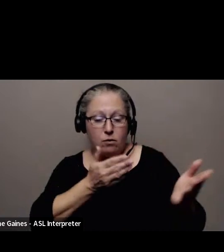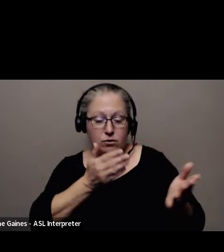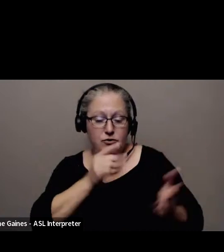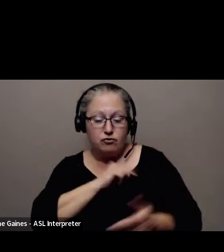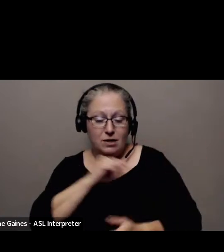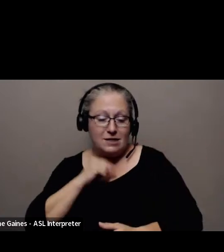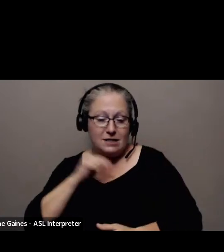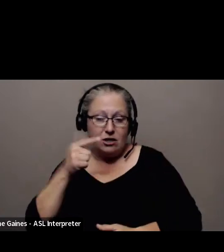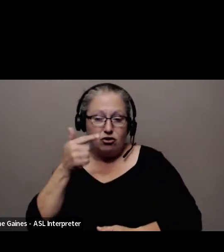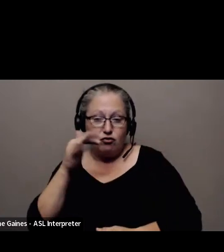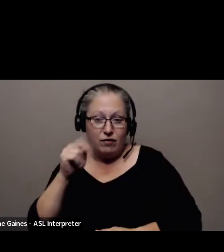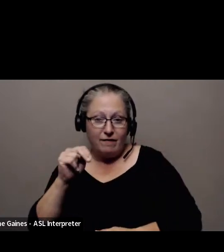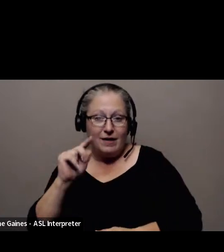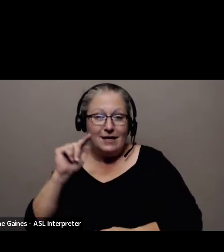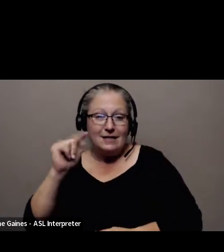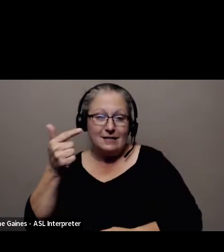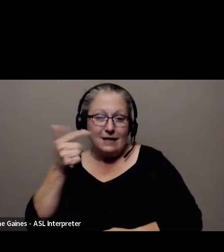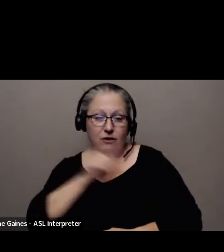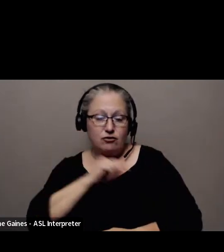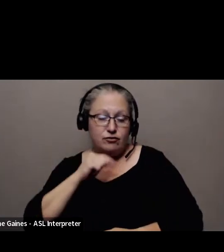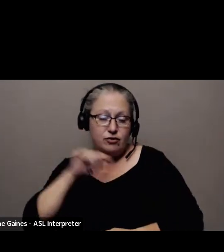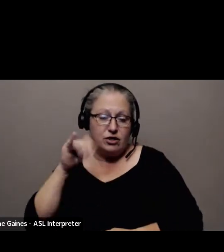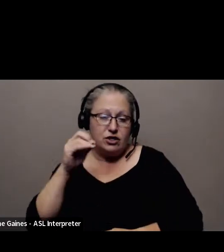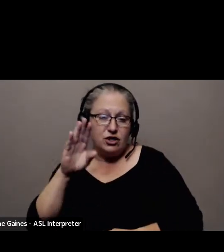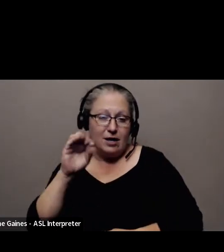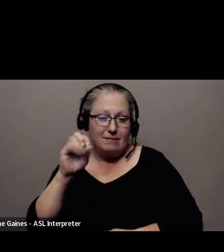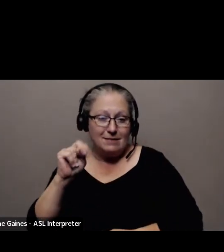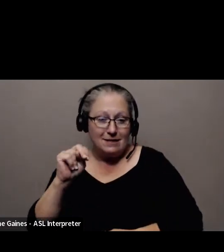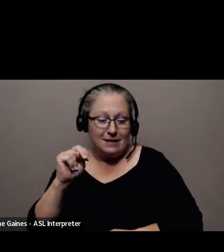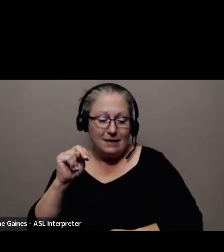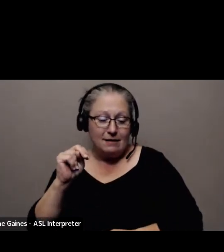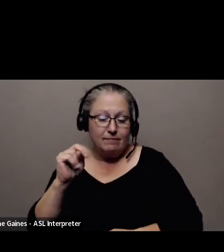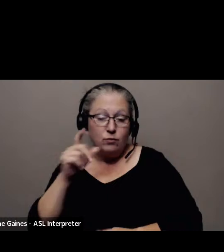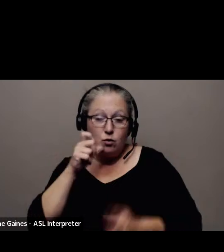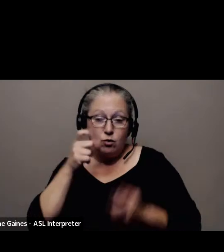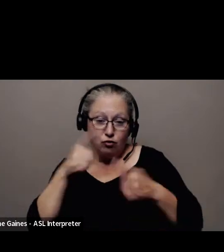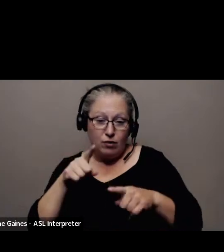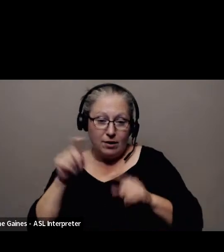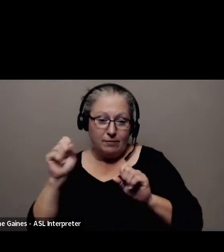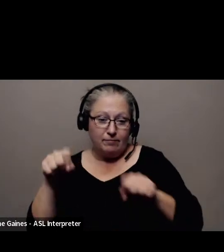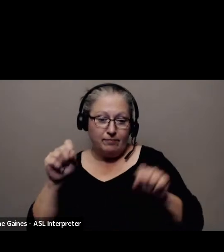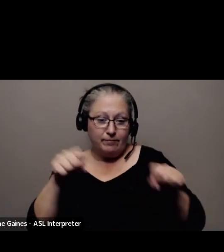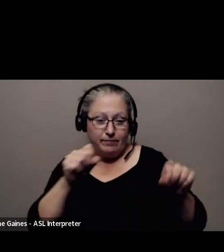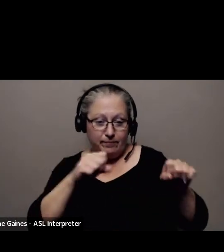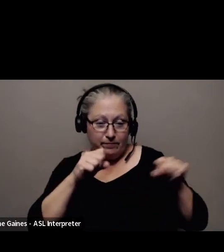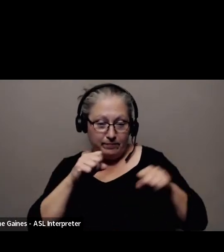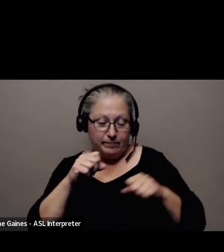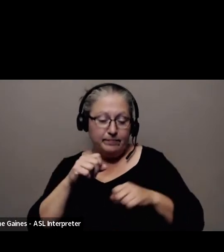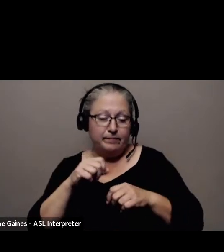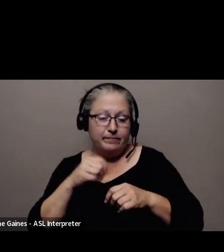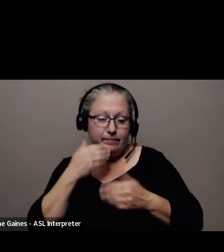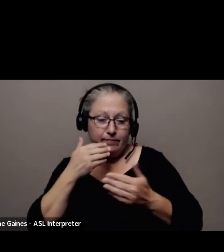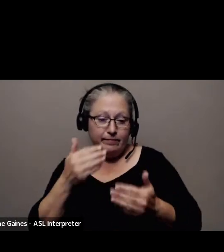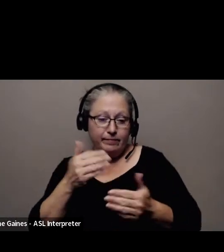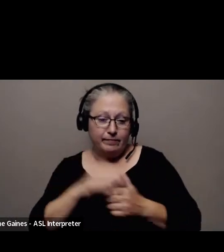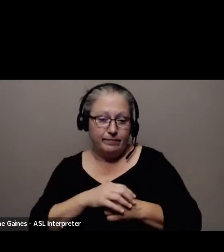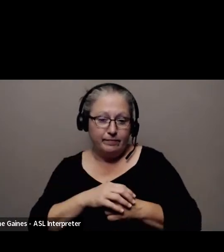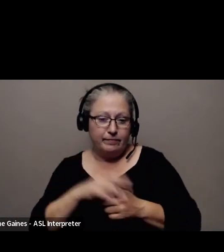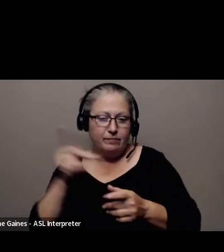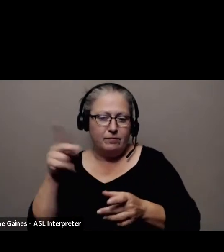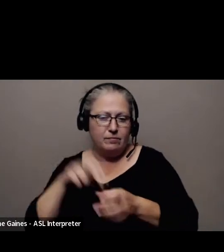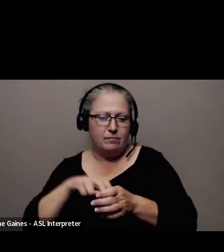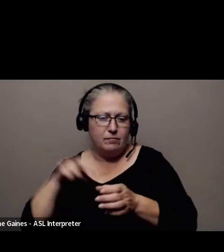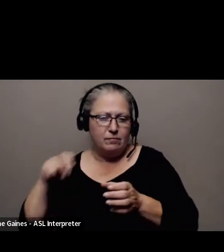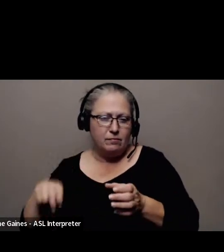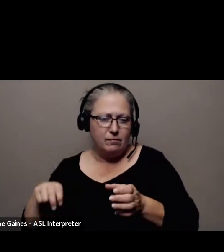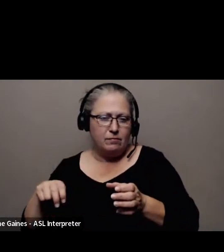Motion by trustee Griffin, second by trustee Jacobson, all in favor? Aye. Aye. Thank you. Abstain.